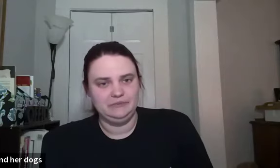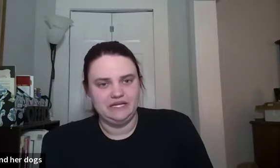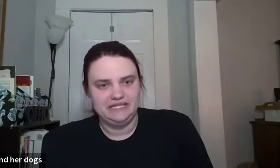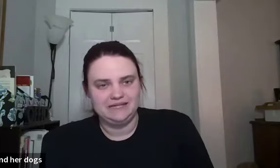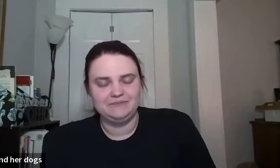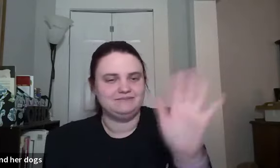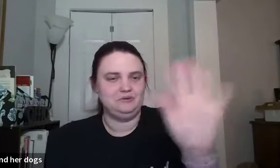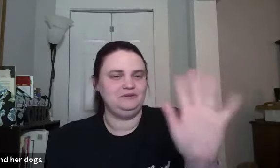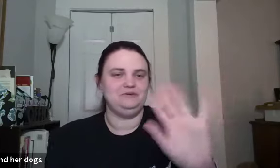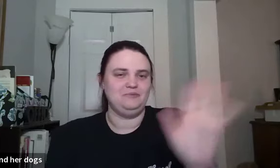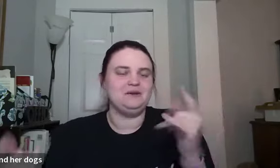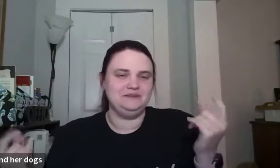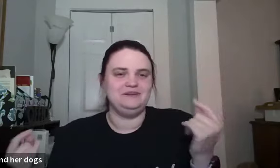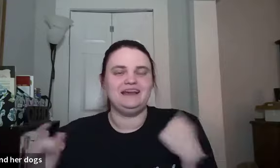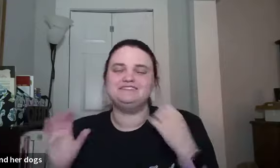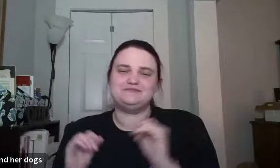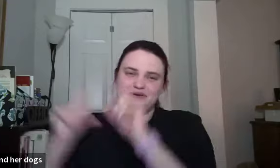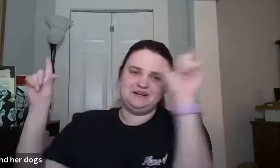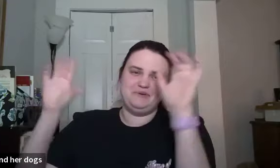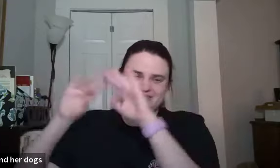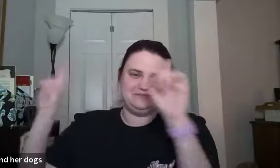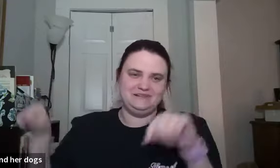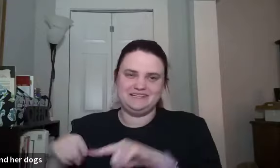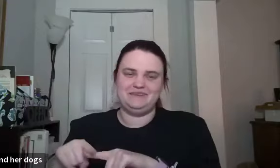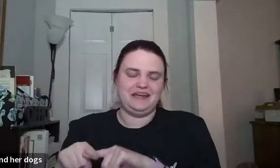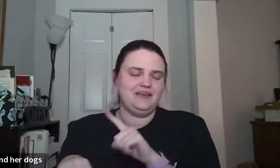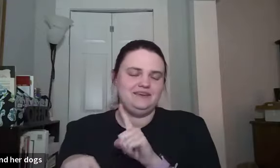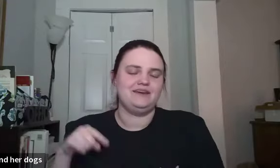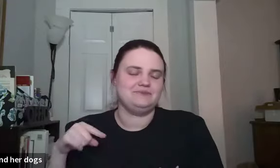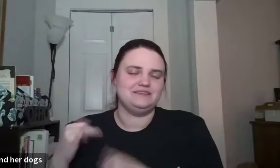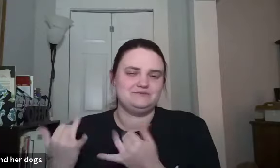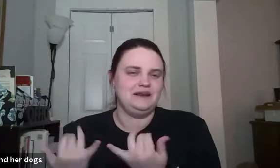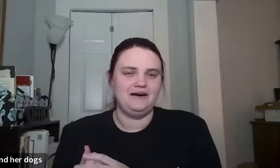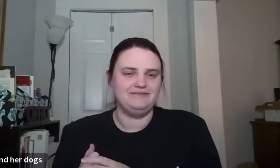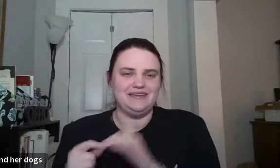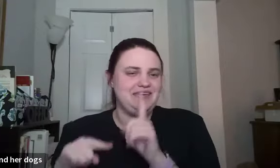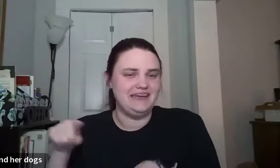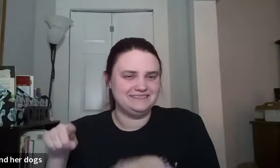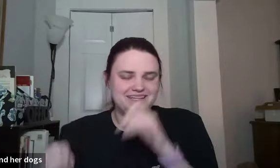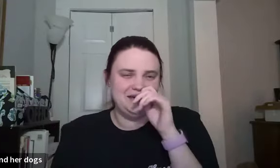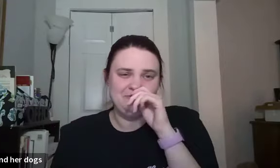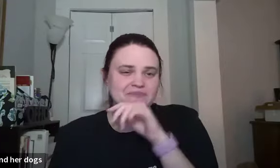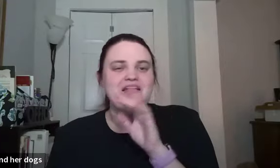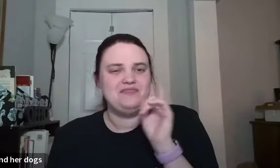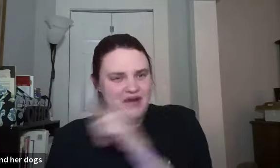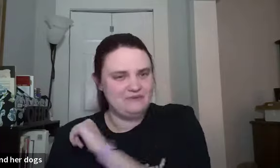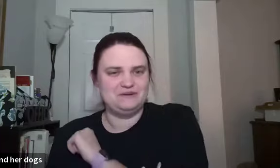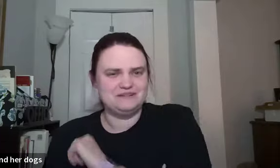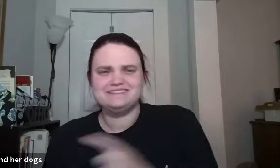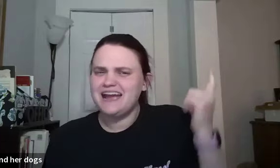what? And I'm like, hold on, what am I doing? And I'll just have to put it up on my screen because I'm like, I can't with this right now. I can't. That was what it was. I was like, I